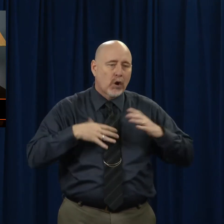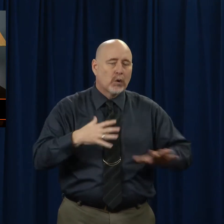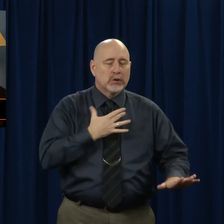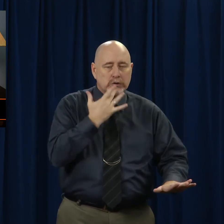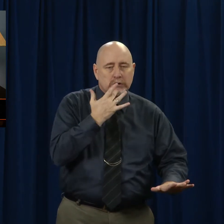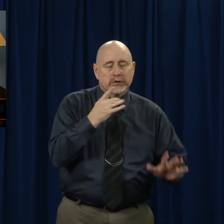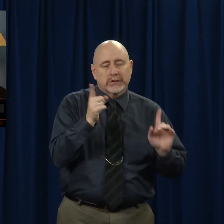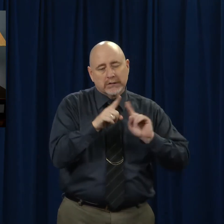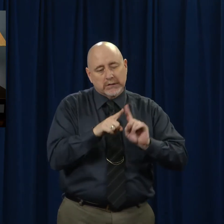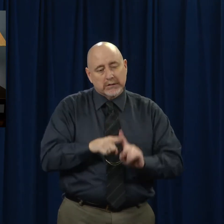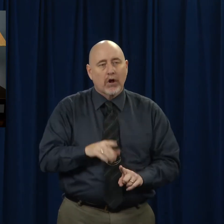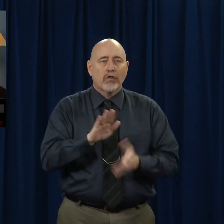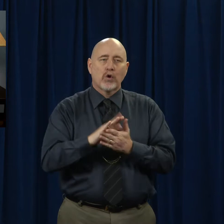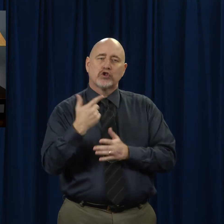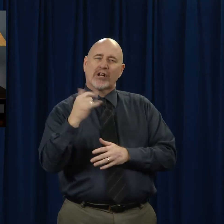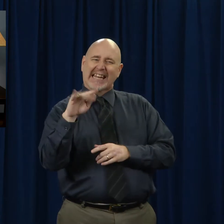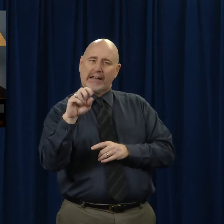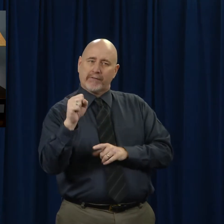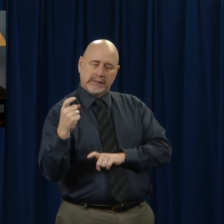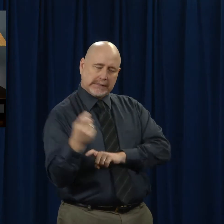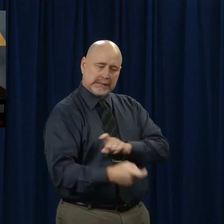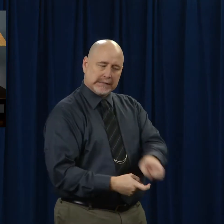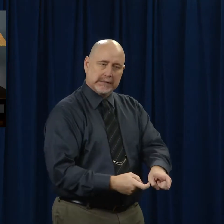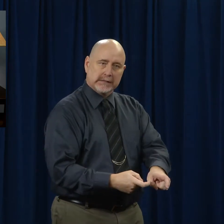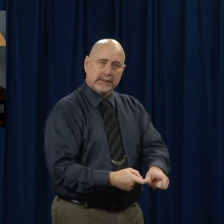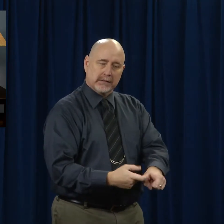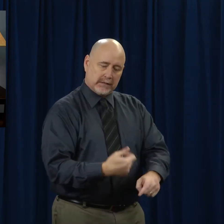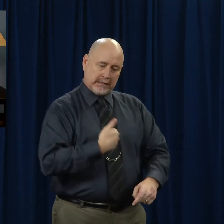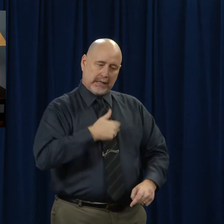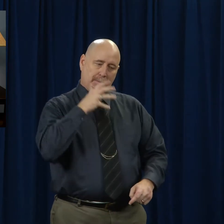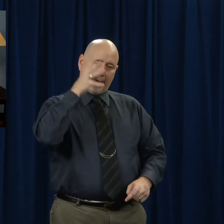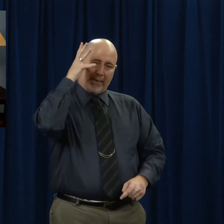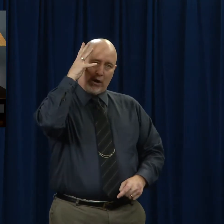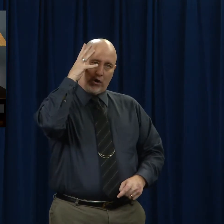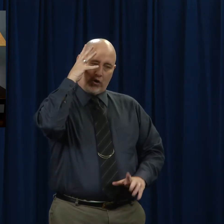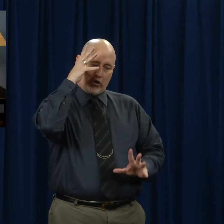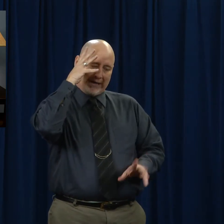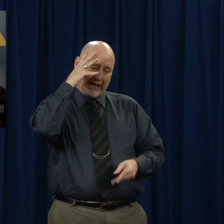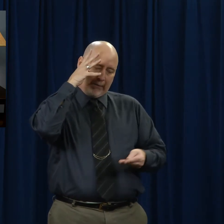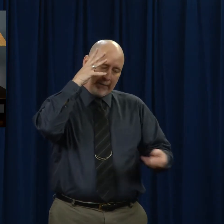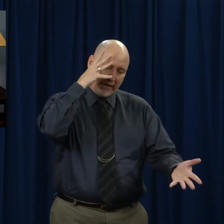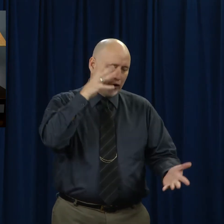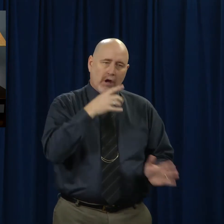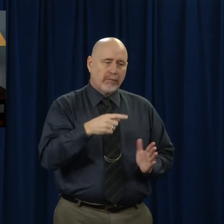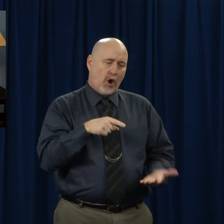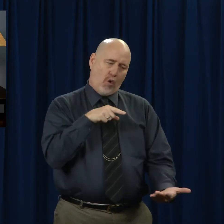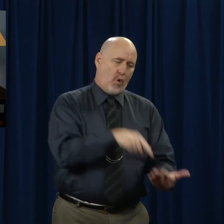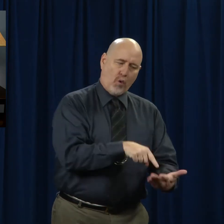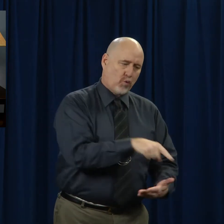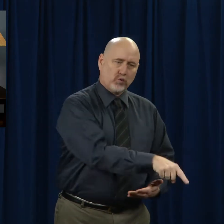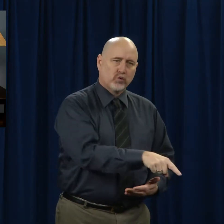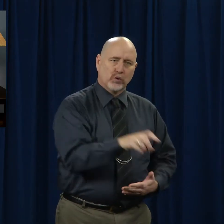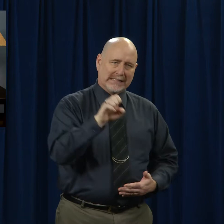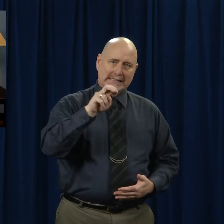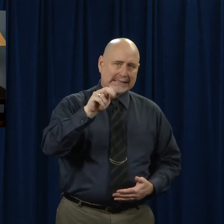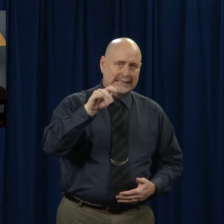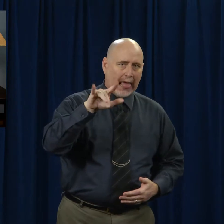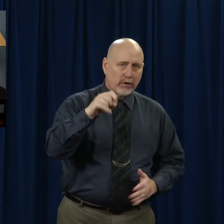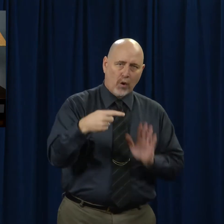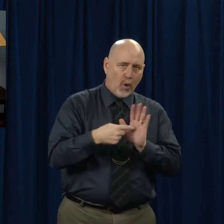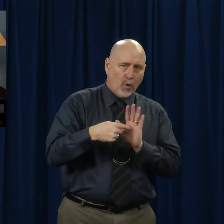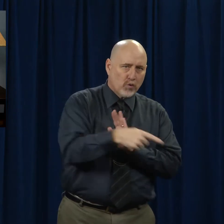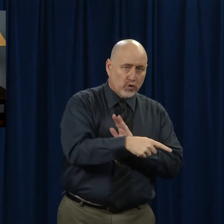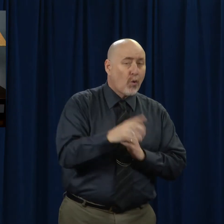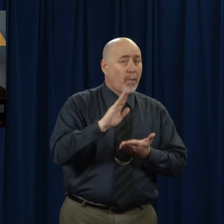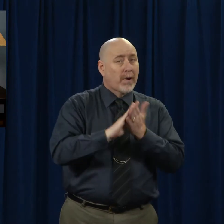that they like, that these are gifts that I, as your parent, am giving to you. They're not entitlements. It's not that you're entitled to